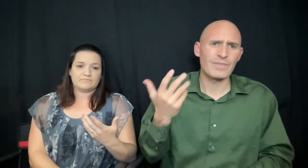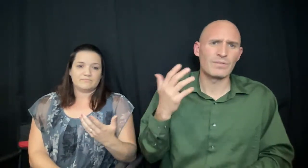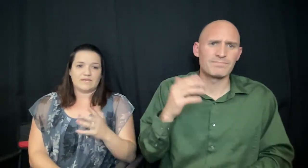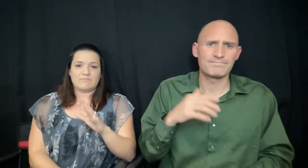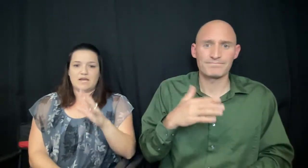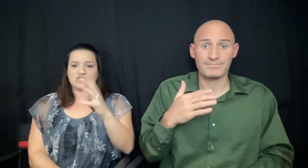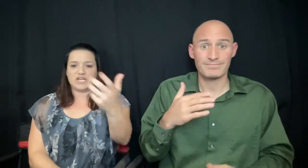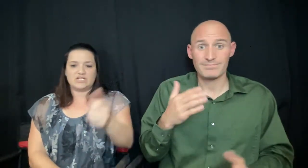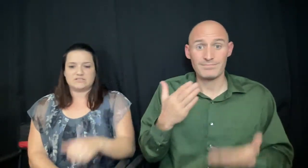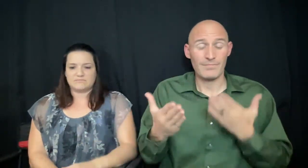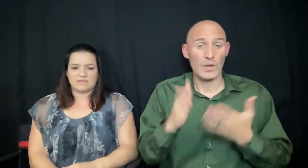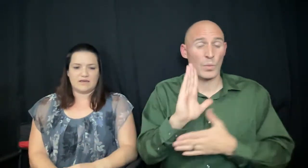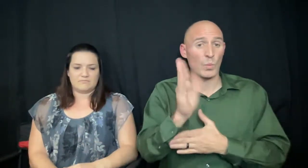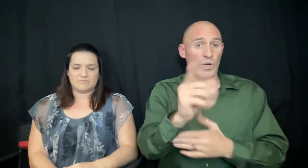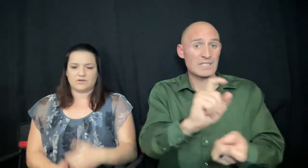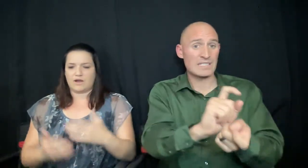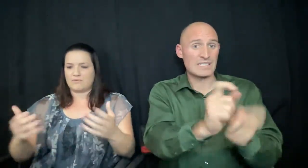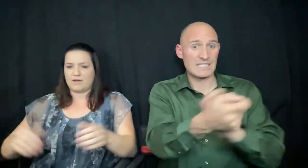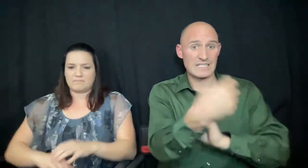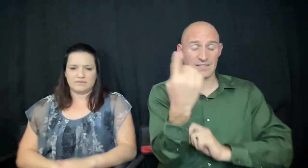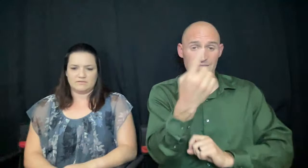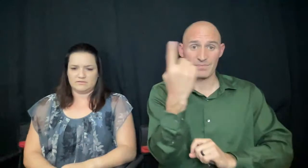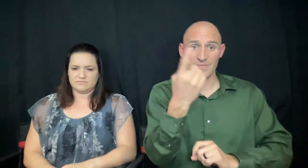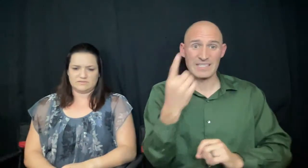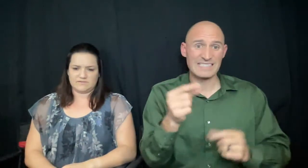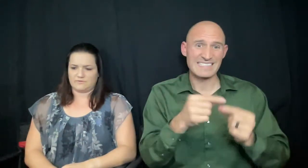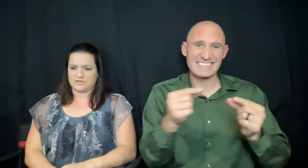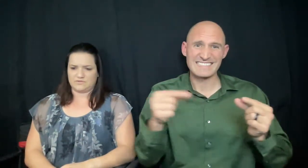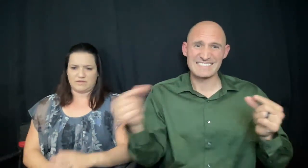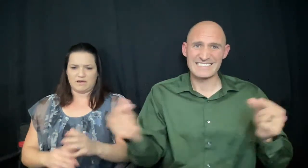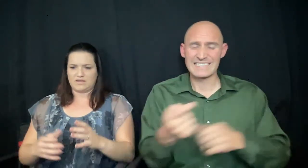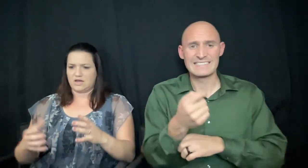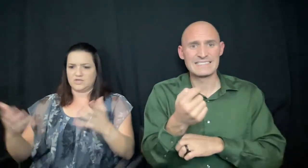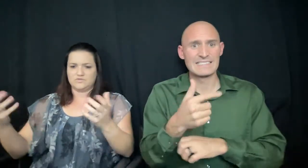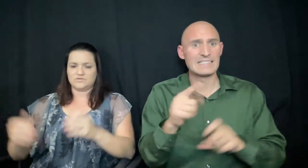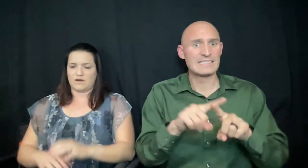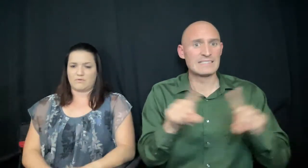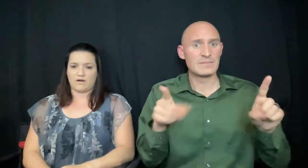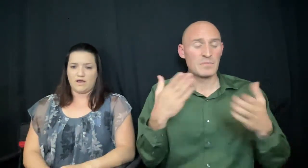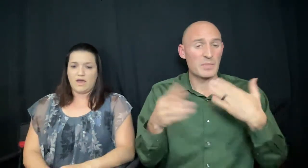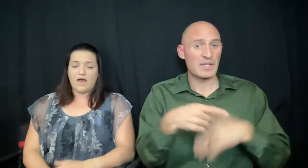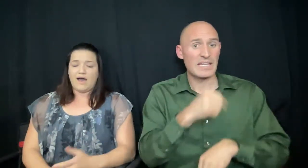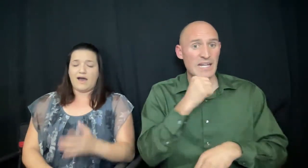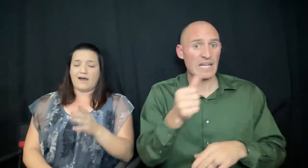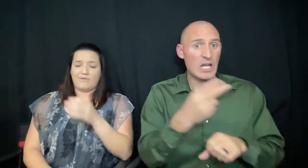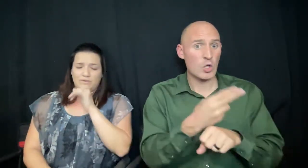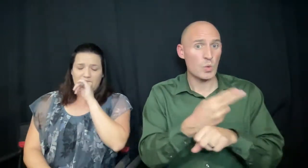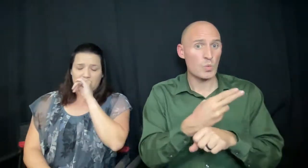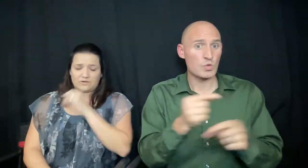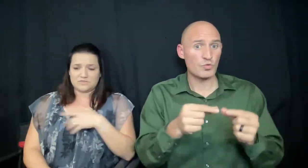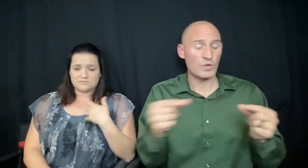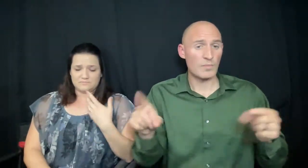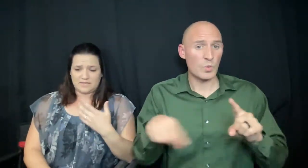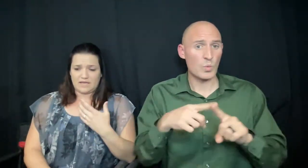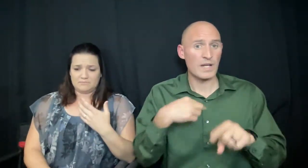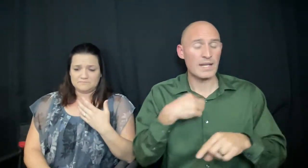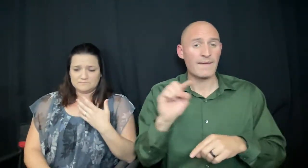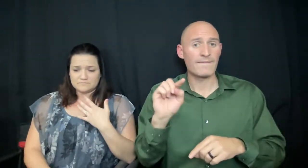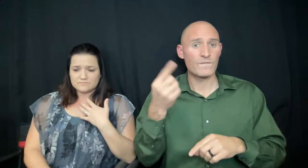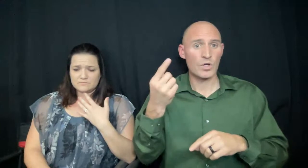They might change something up. Their grammar might be a little different, or they might not use grammar. When I first became